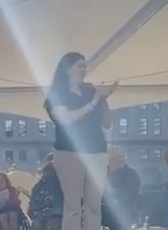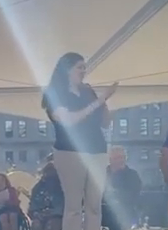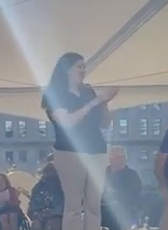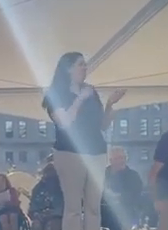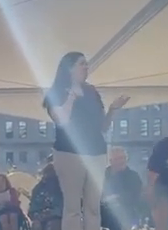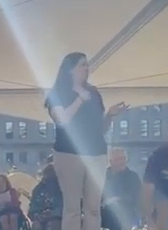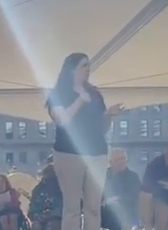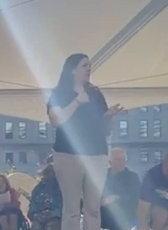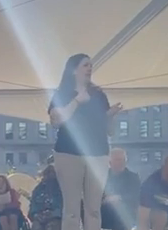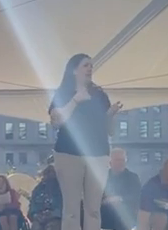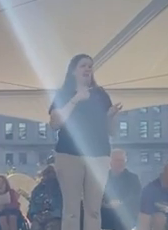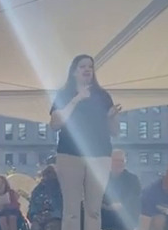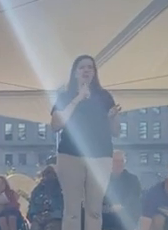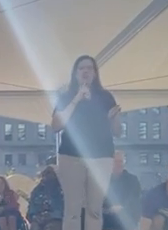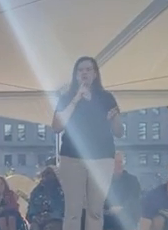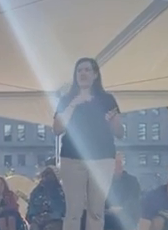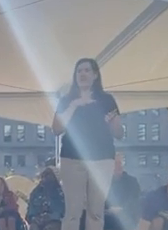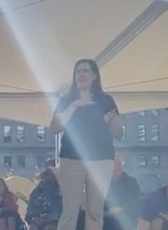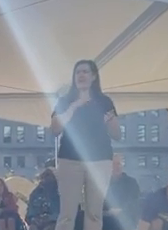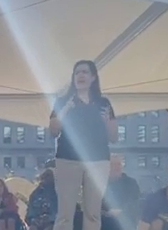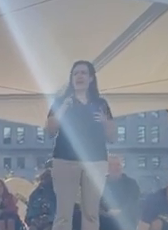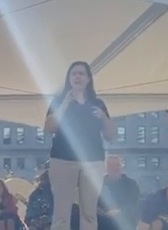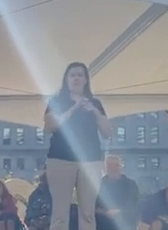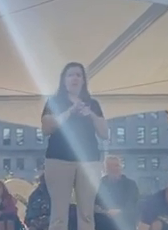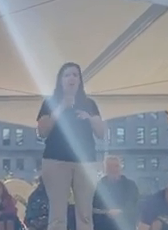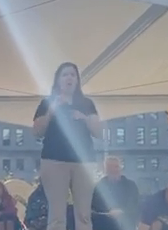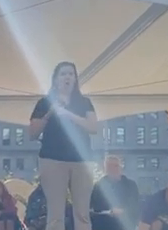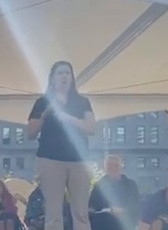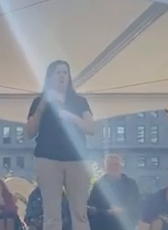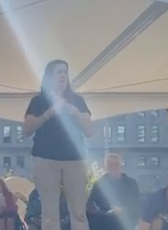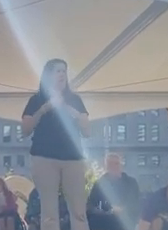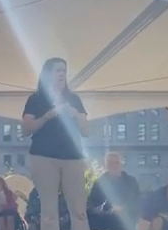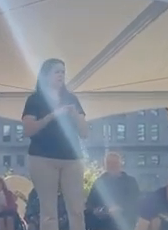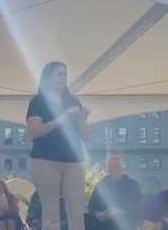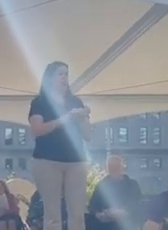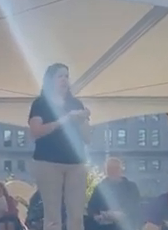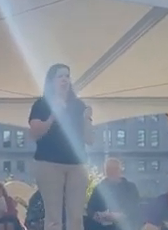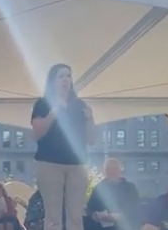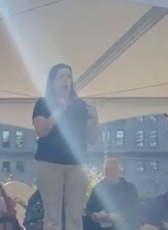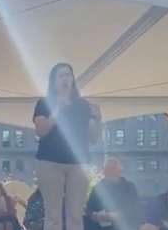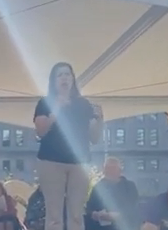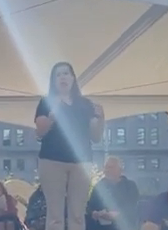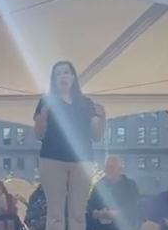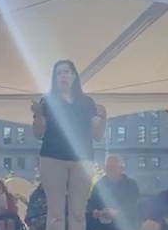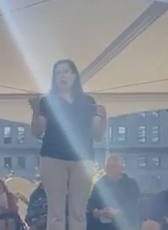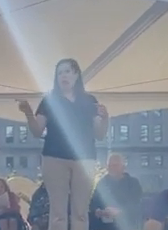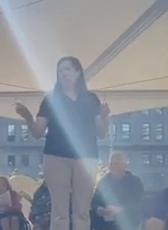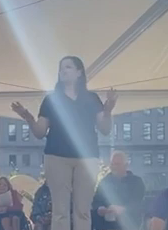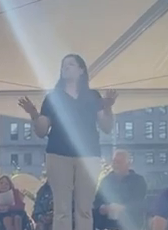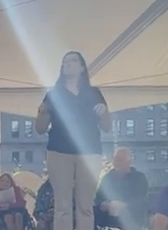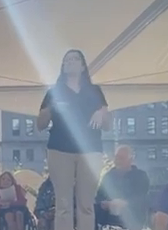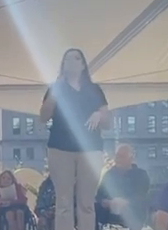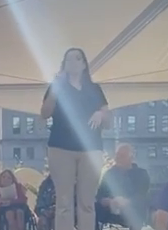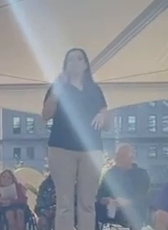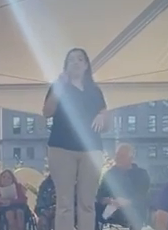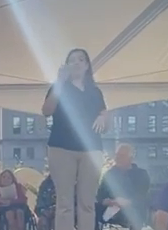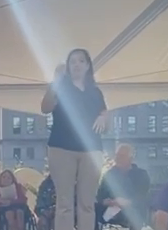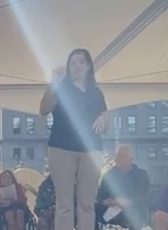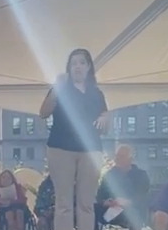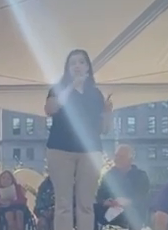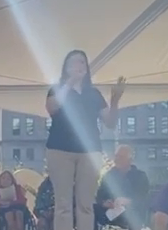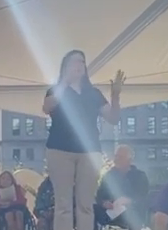We seem to like really long names in this community. So Vanessa is our great leader